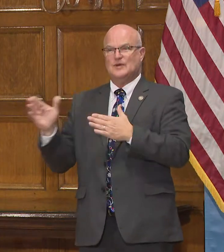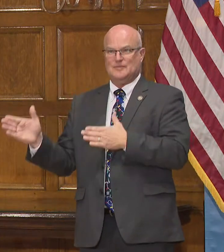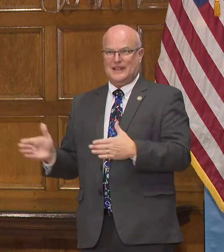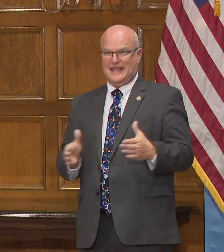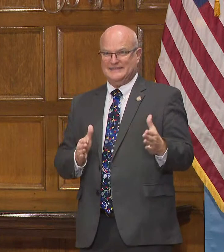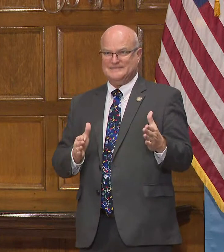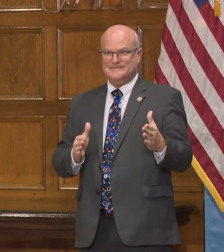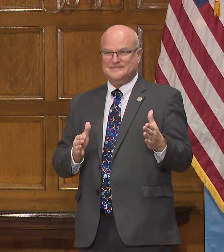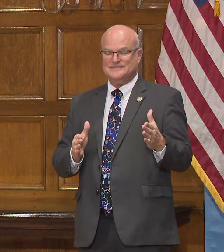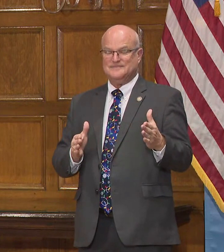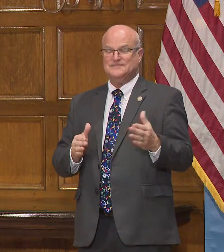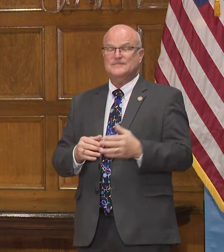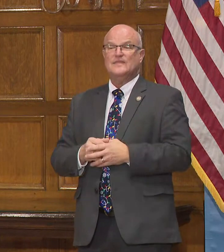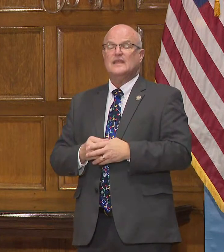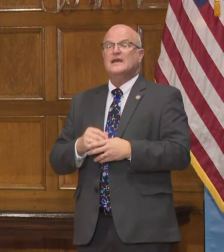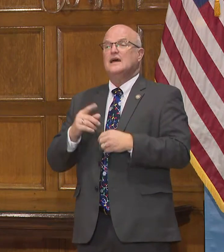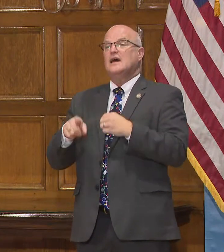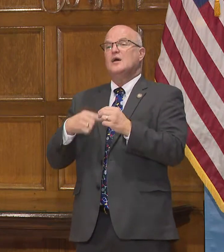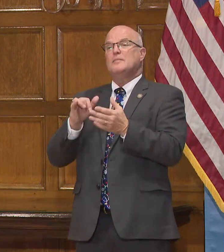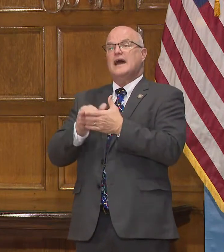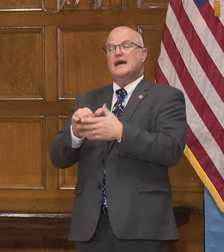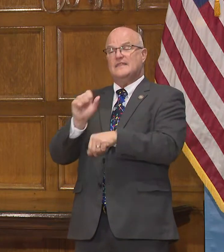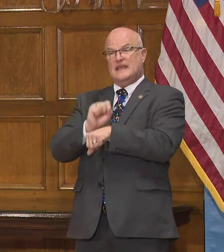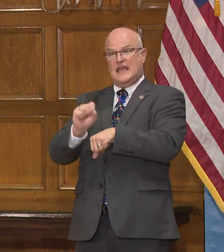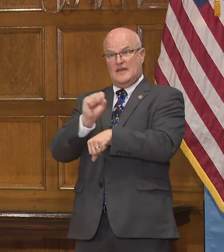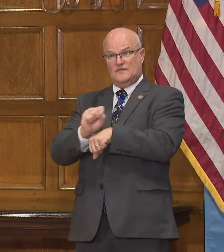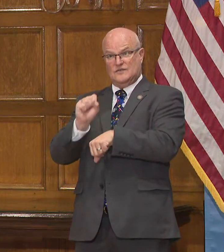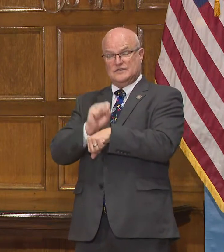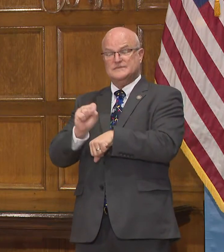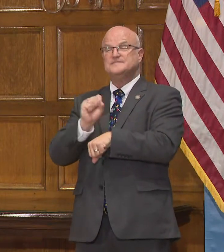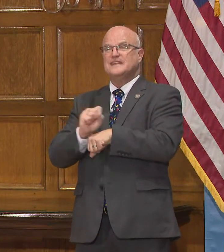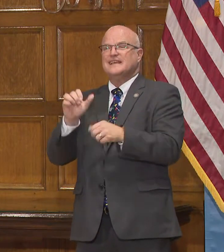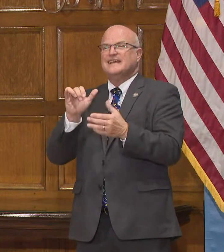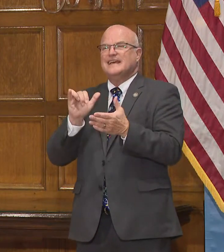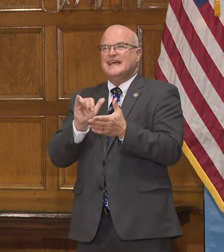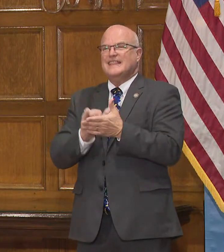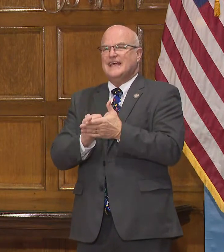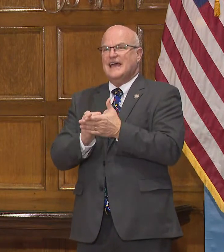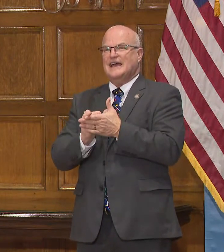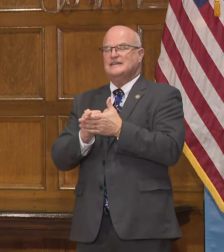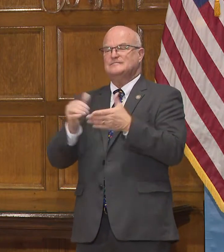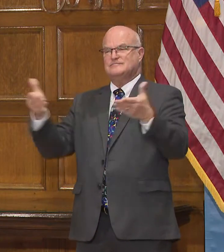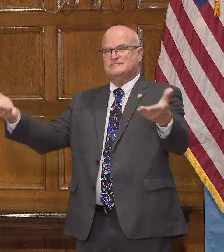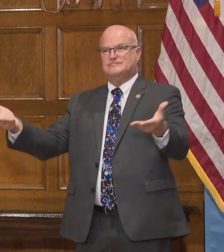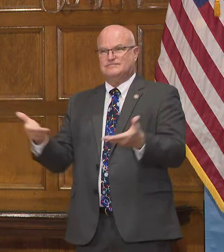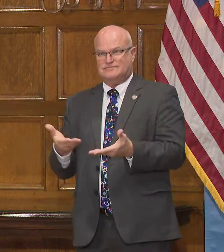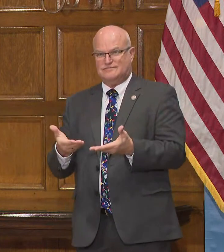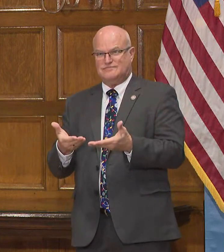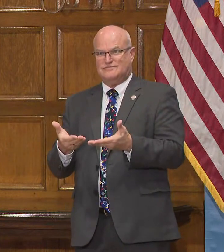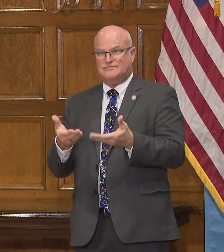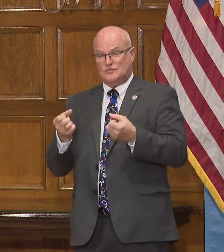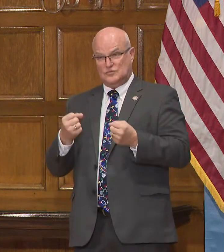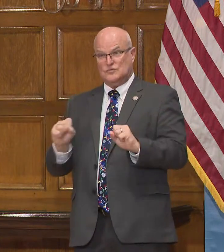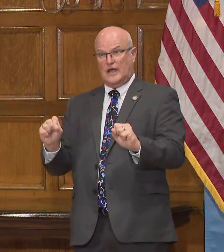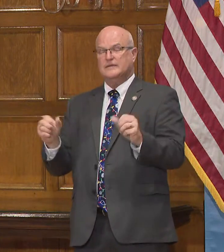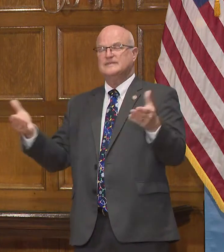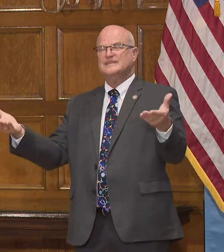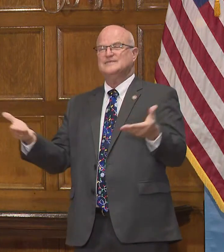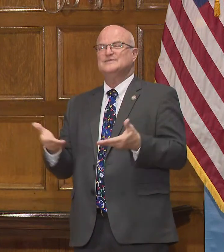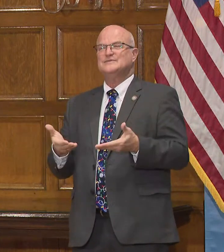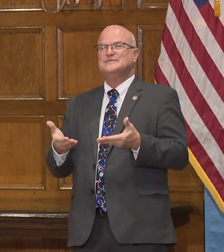plan. In regards to the effort that has been introduced or attempted to be